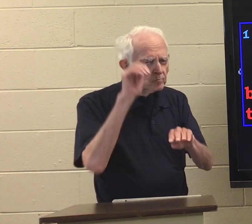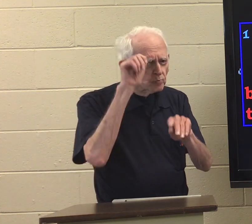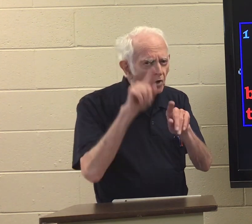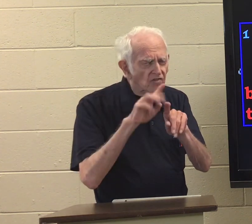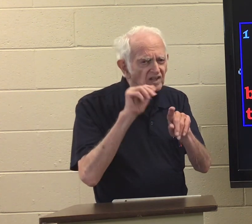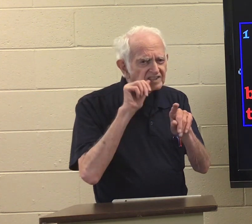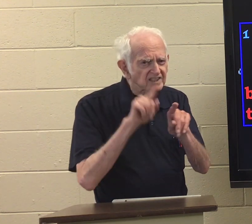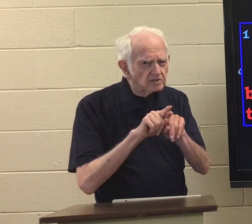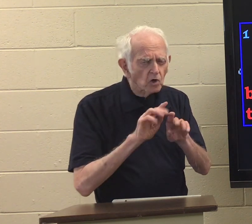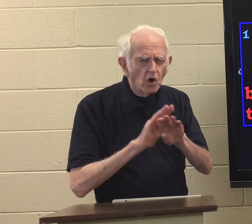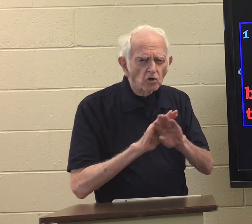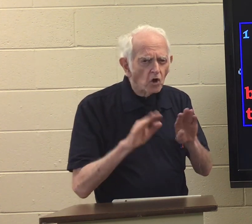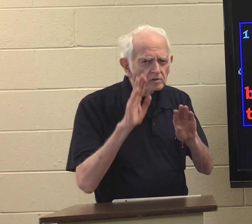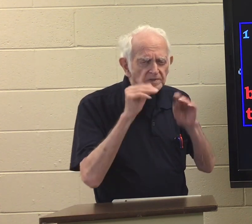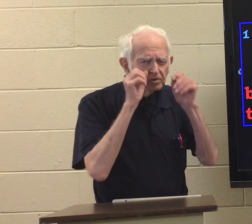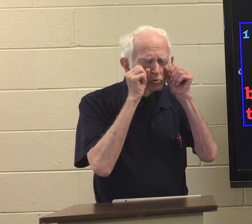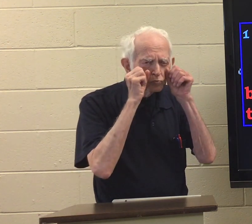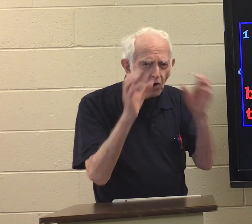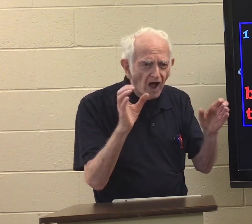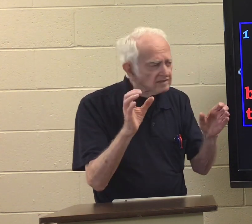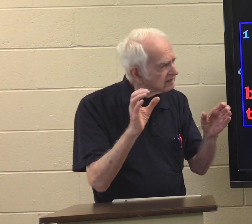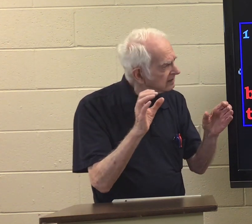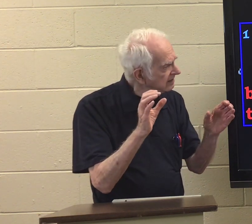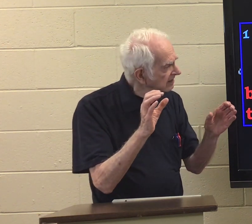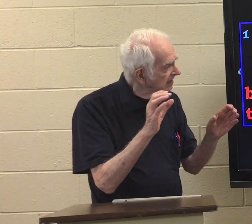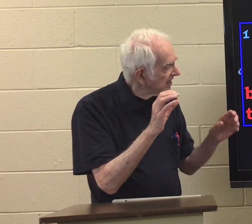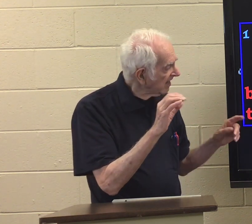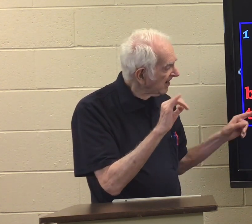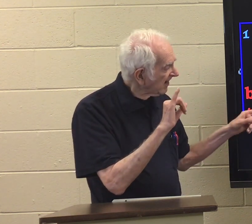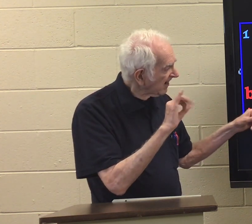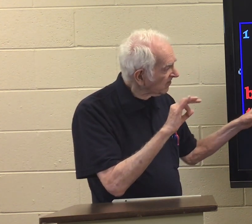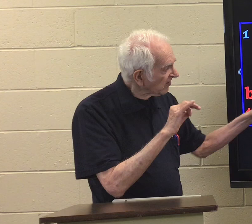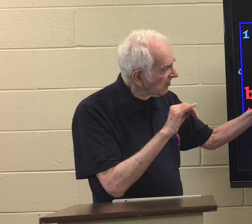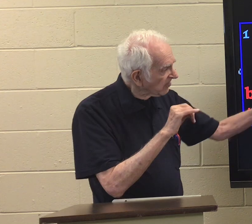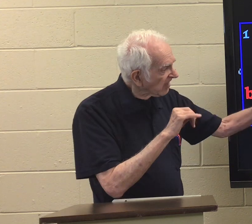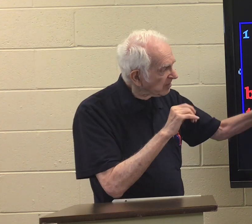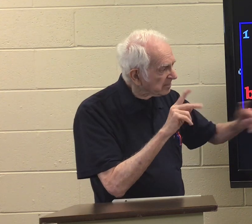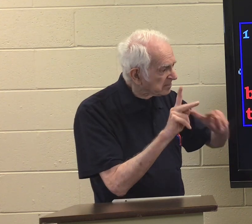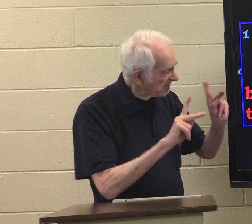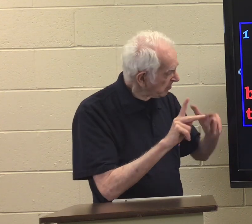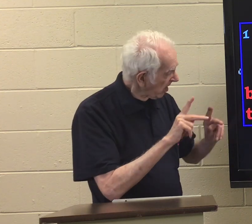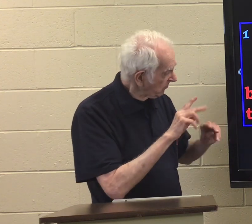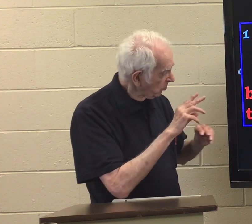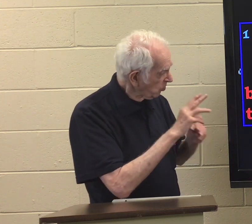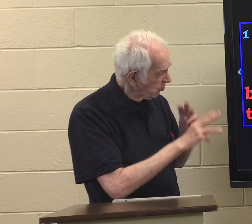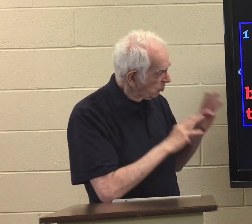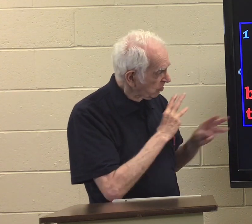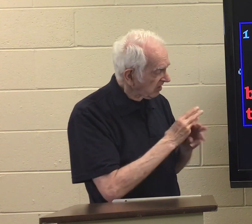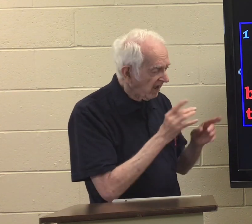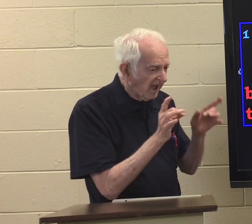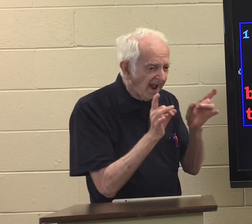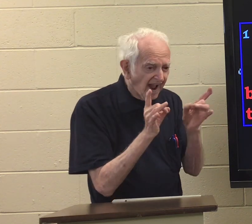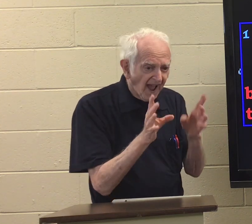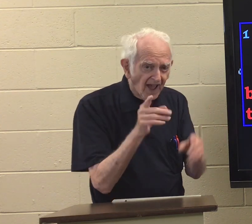This is a warning, brothers and sisters. Right. Don't be surprised when the people of this world hate you.